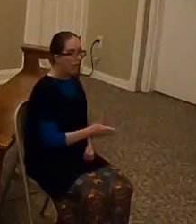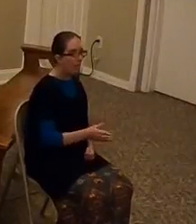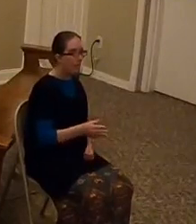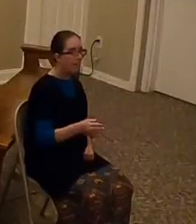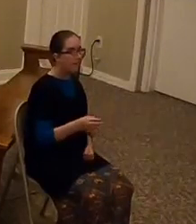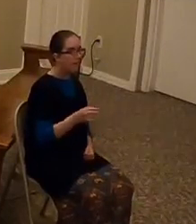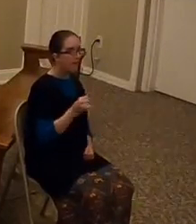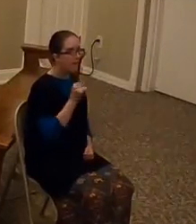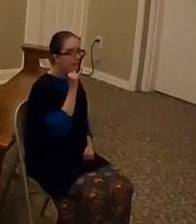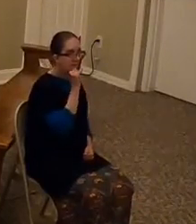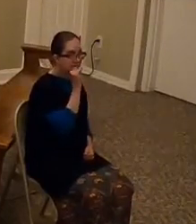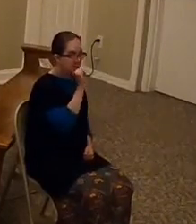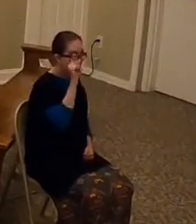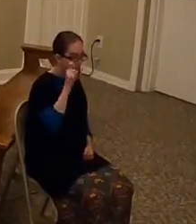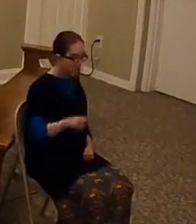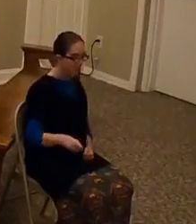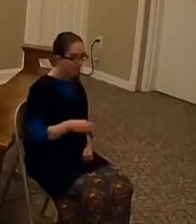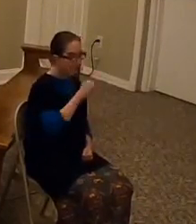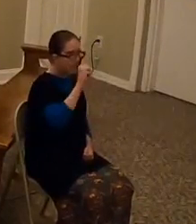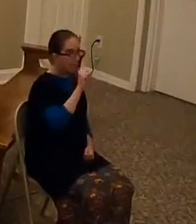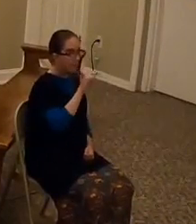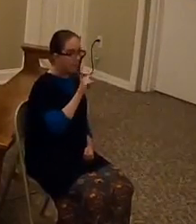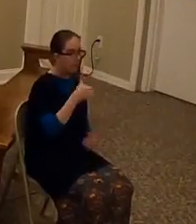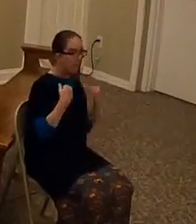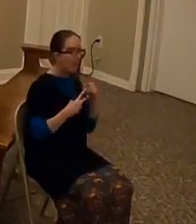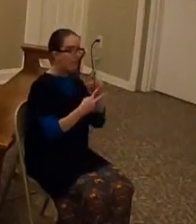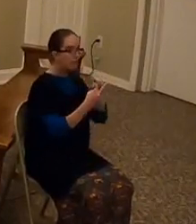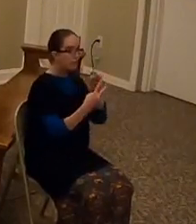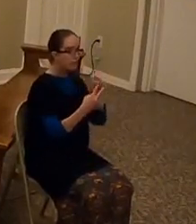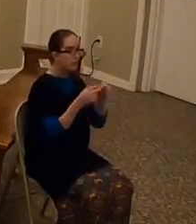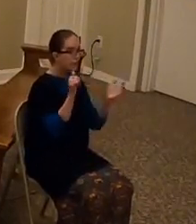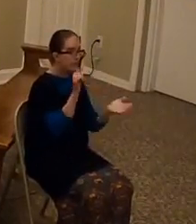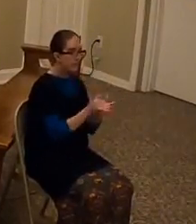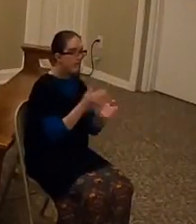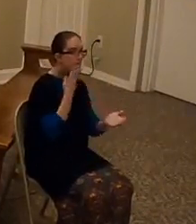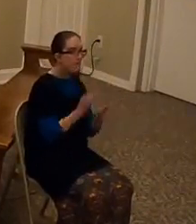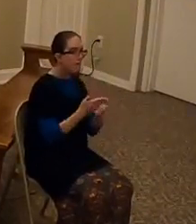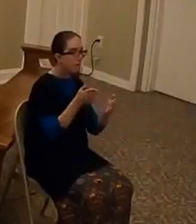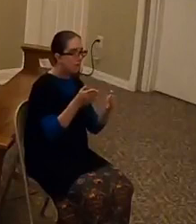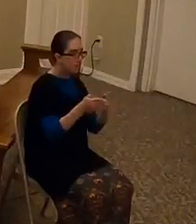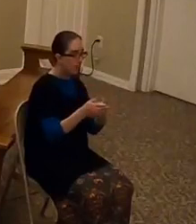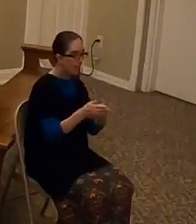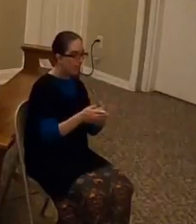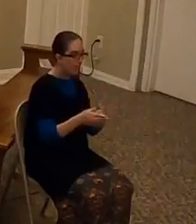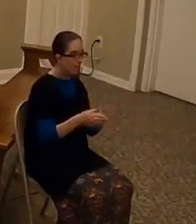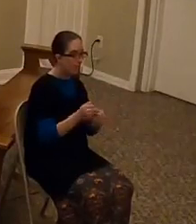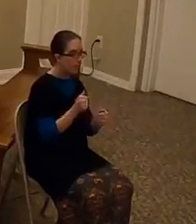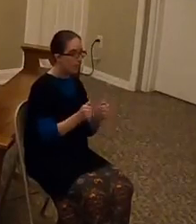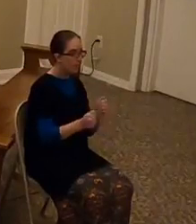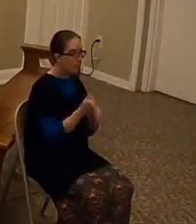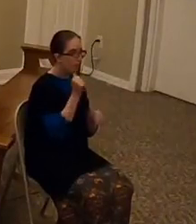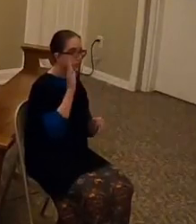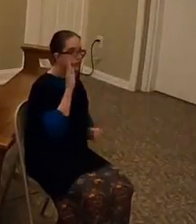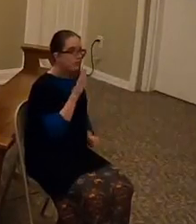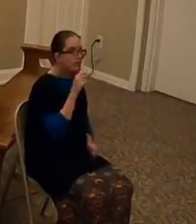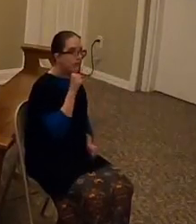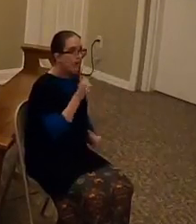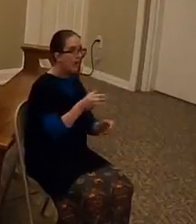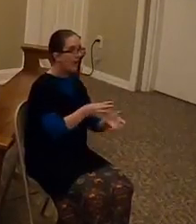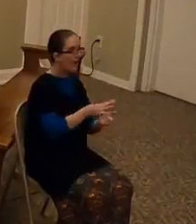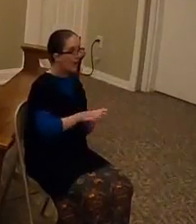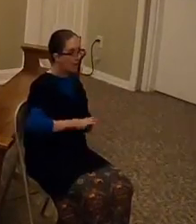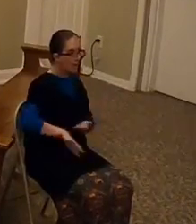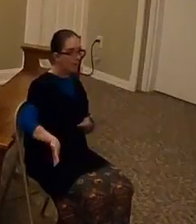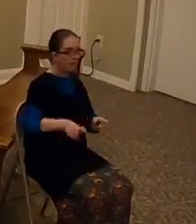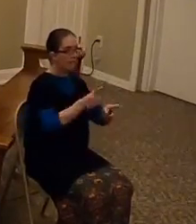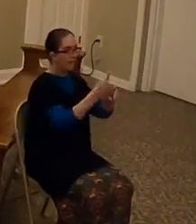is needful, and Mary hath chosen that good part which shall not be taken away